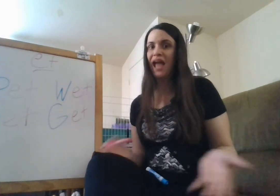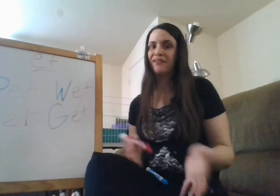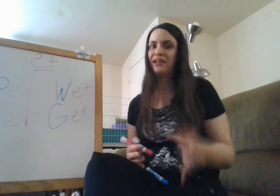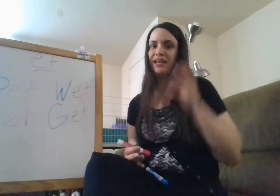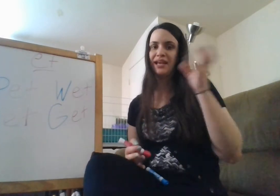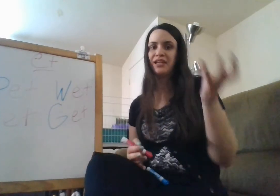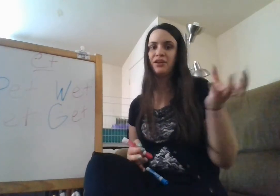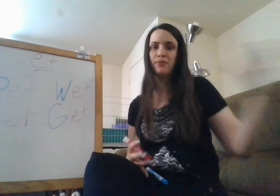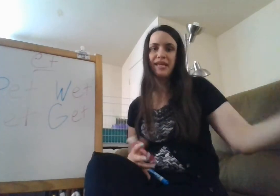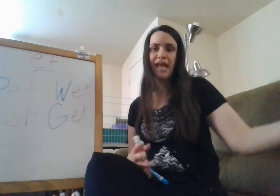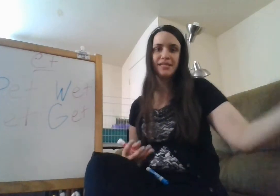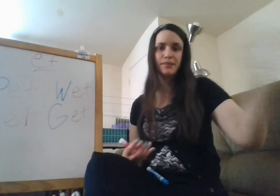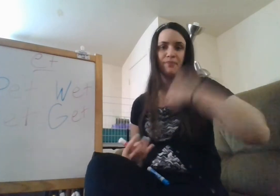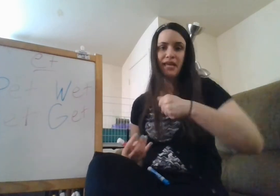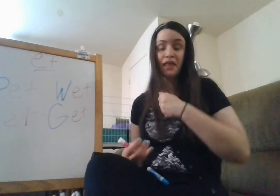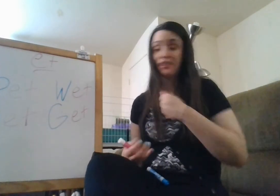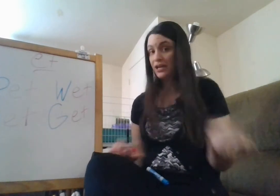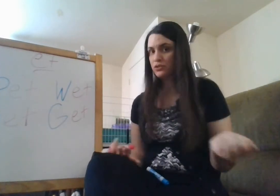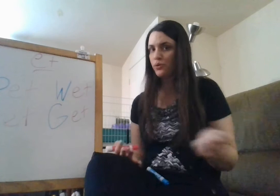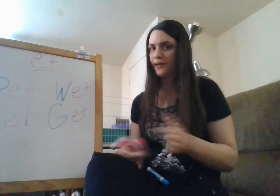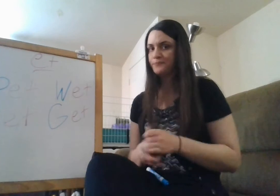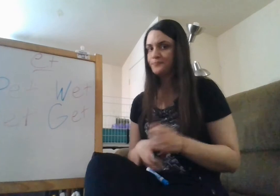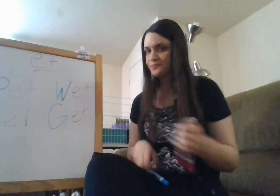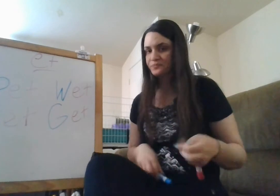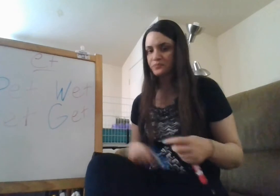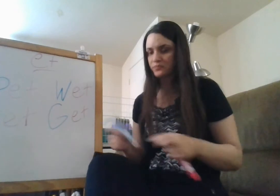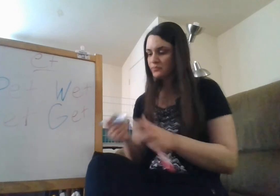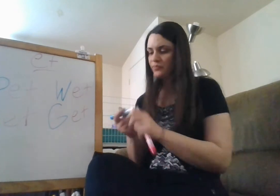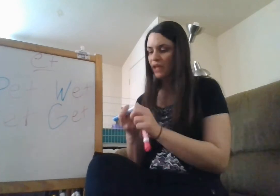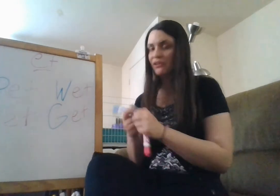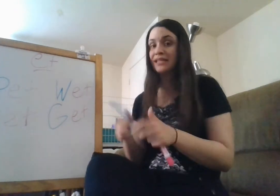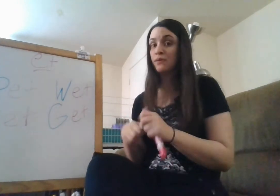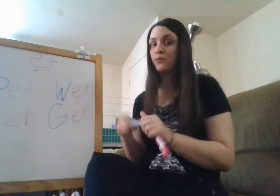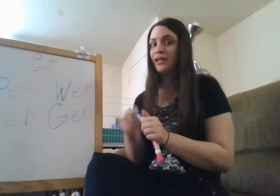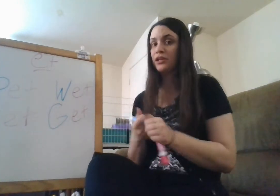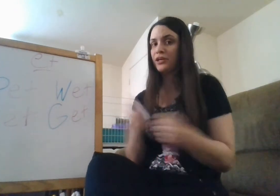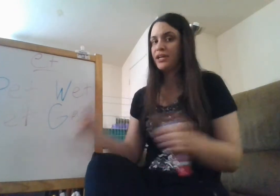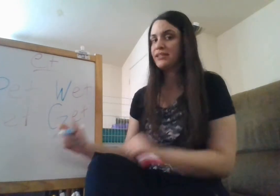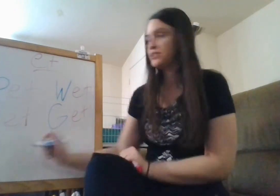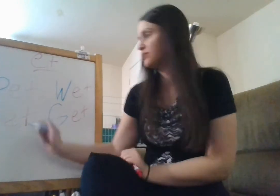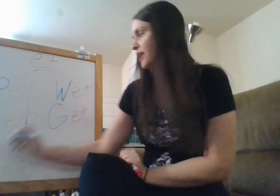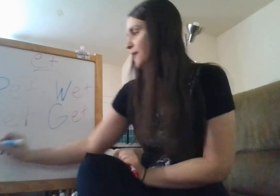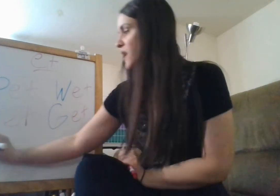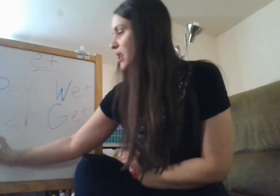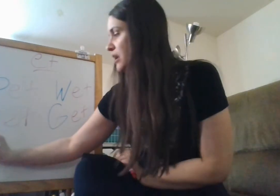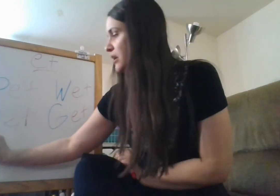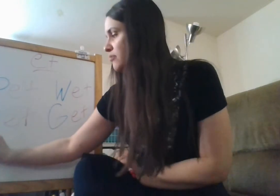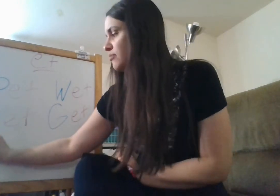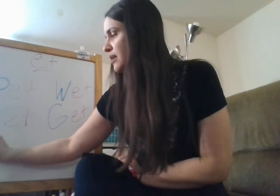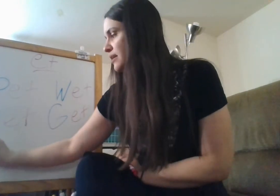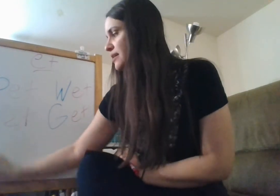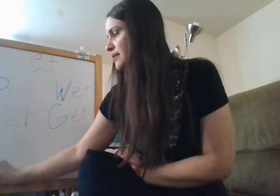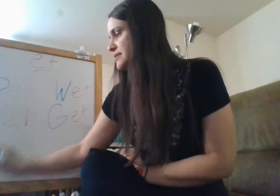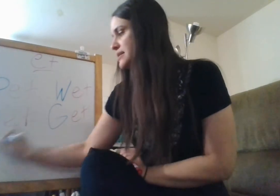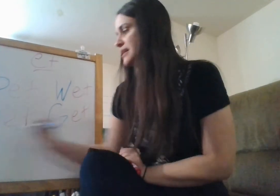right? Like, can you get me that toy? The last one we learned yesterday was this.